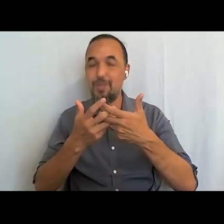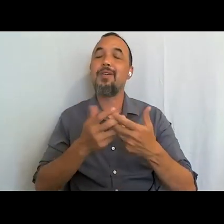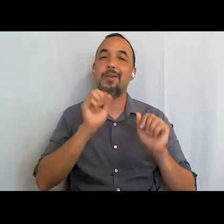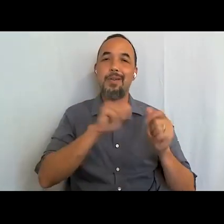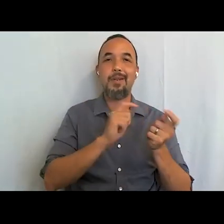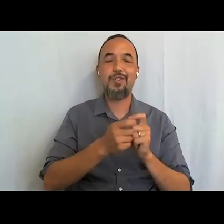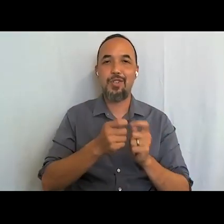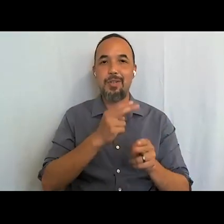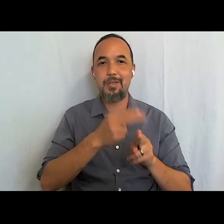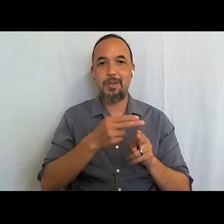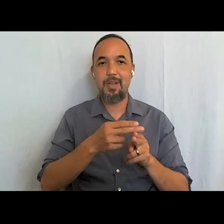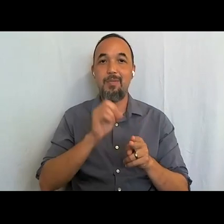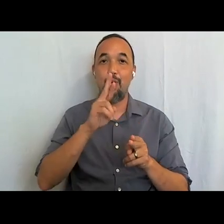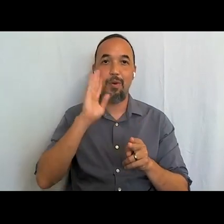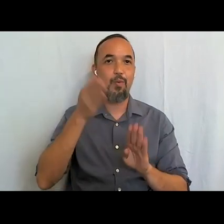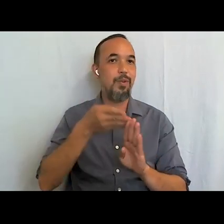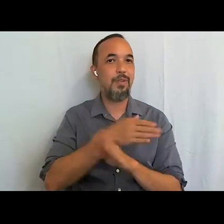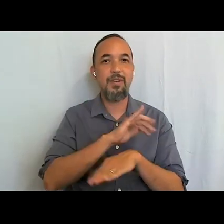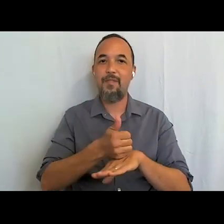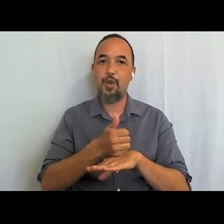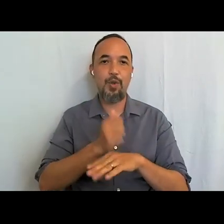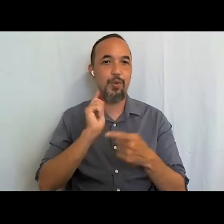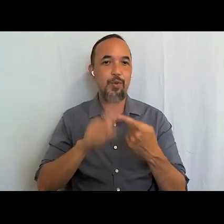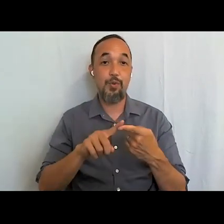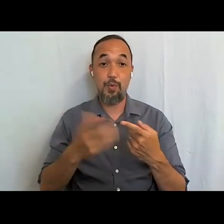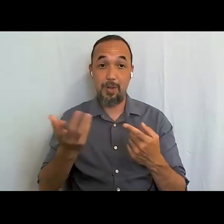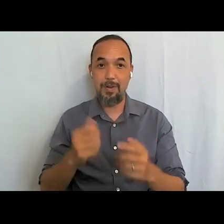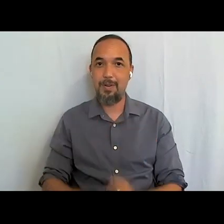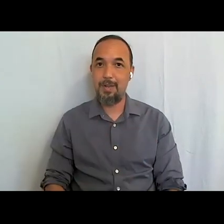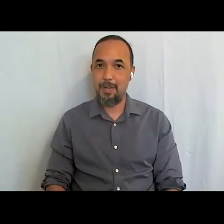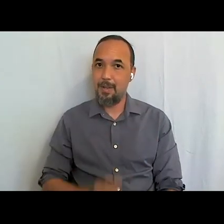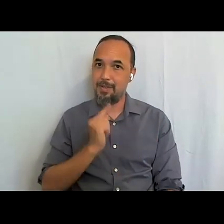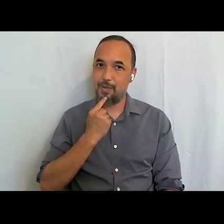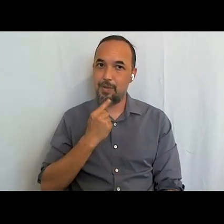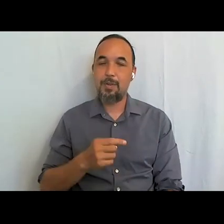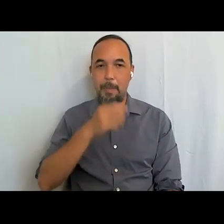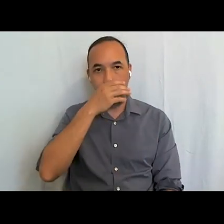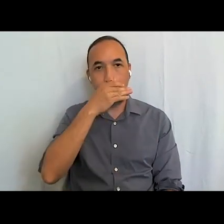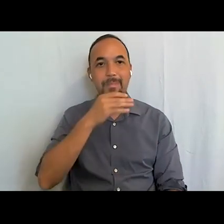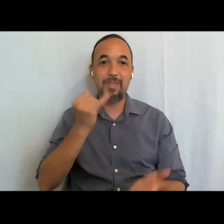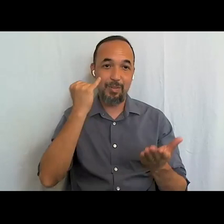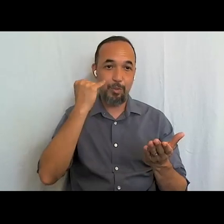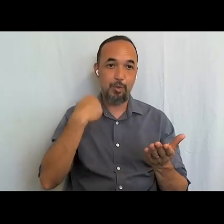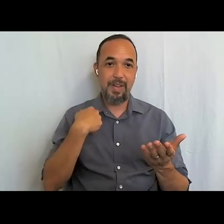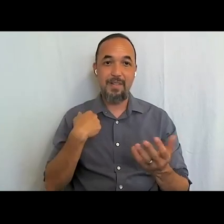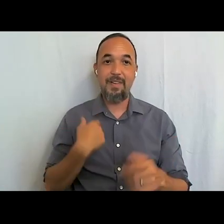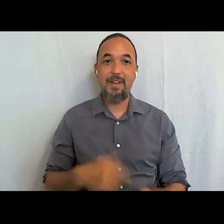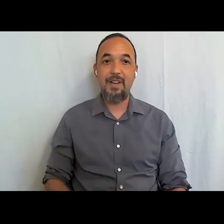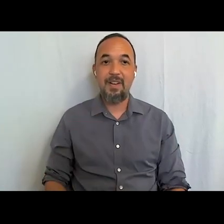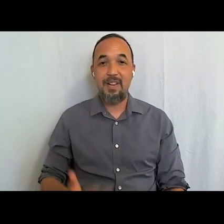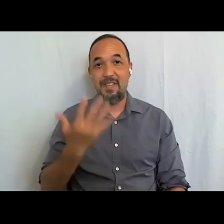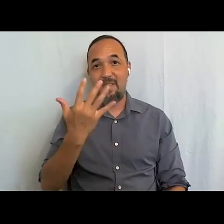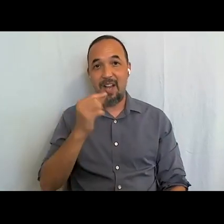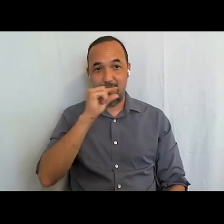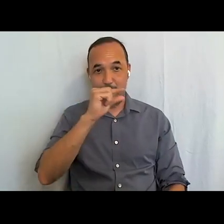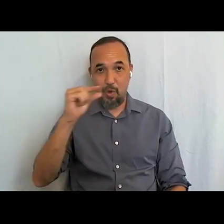will default to this awesome thing. This is no joke. Let's say there are five tiny teams who then get merged into a team of